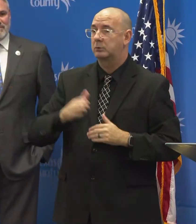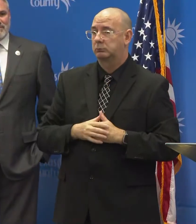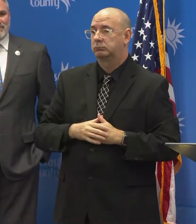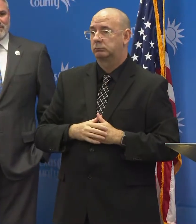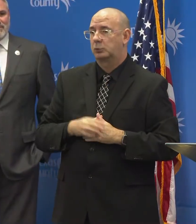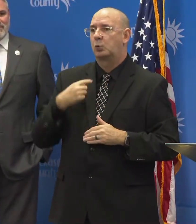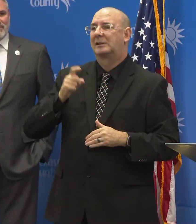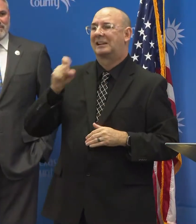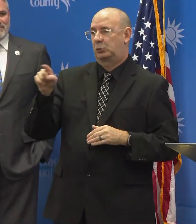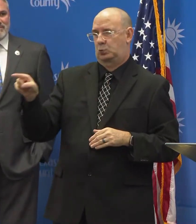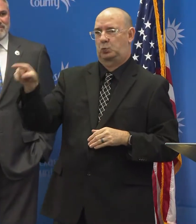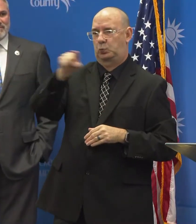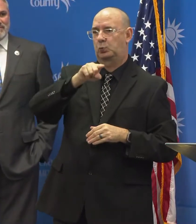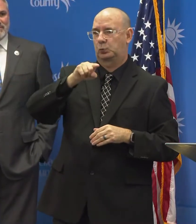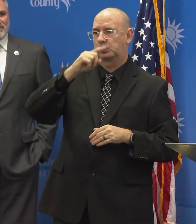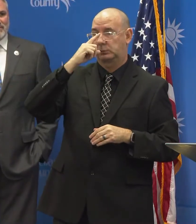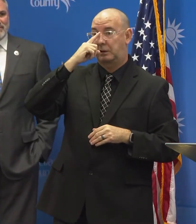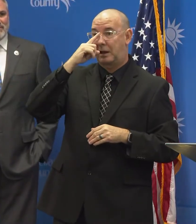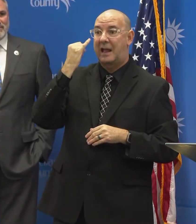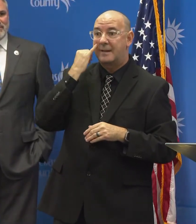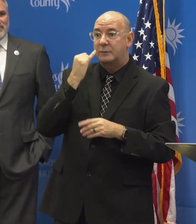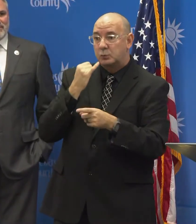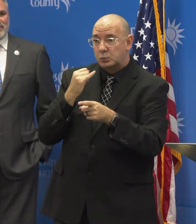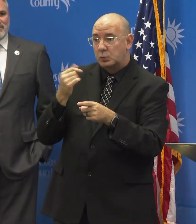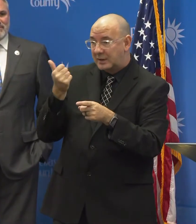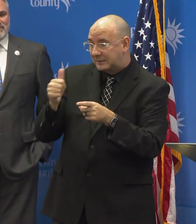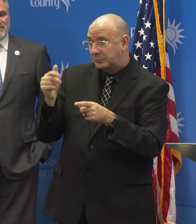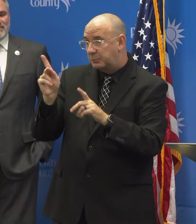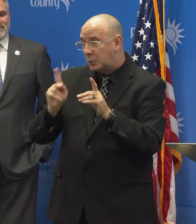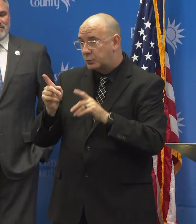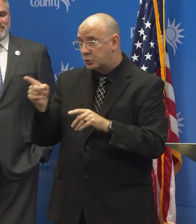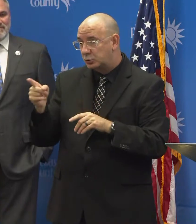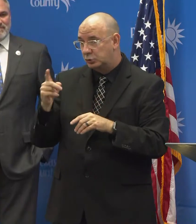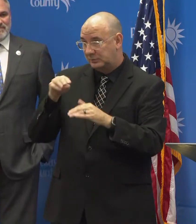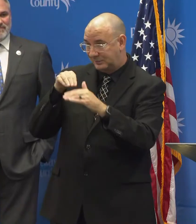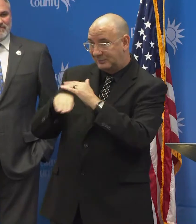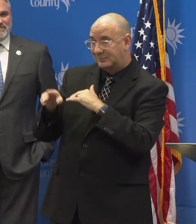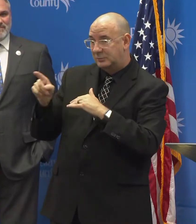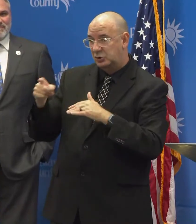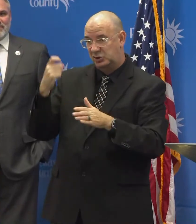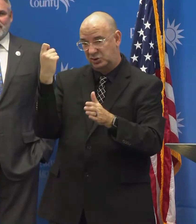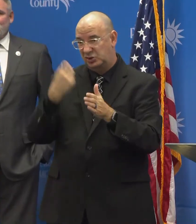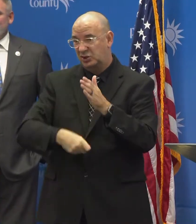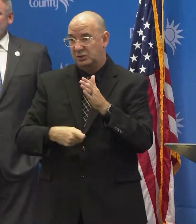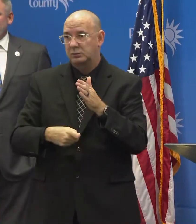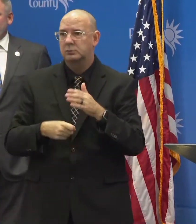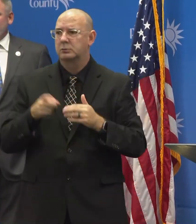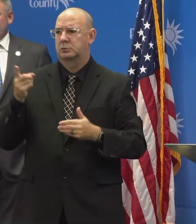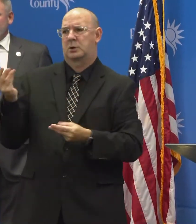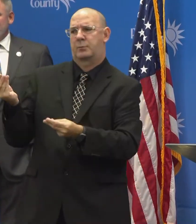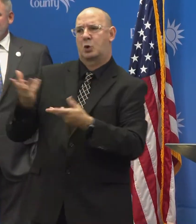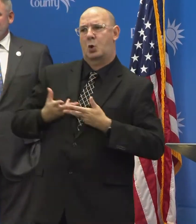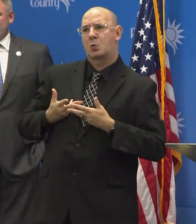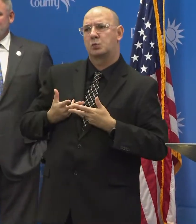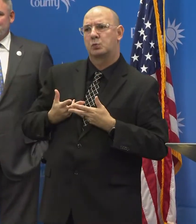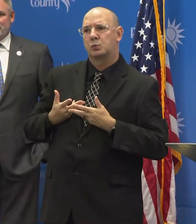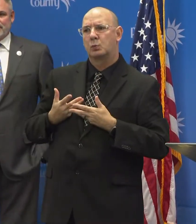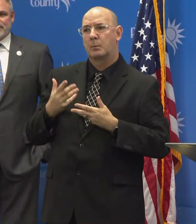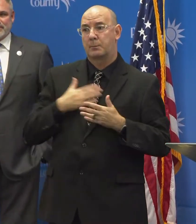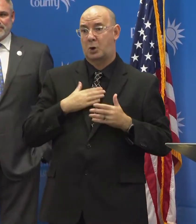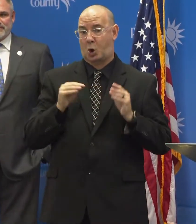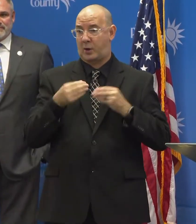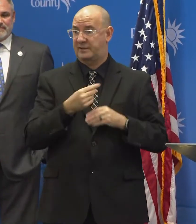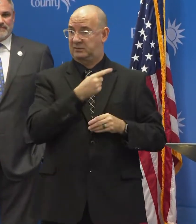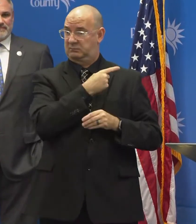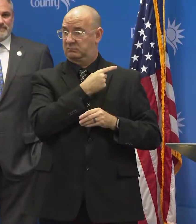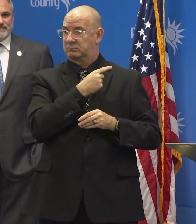advise us if they see price gouging taking place. Over the last few years, the state of Florida and my office has worked on a price gouging reporting